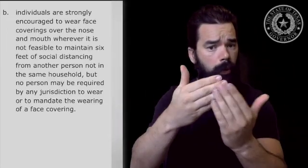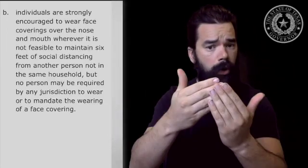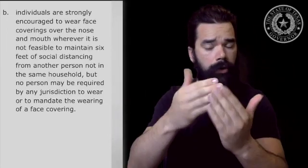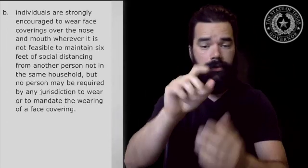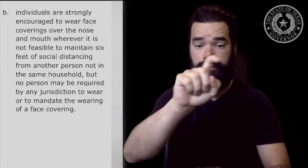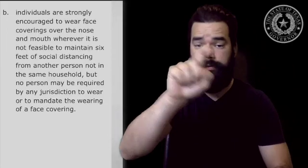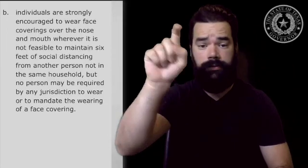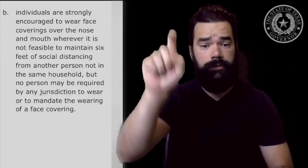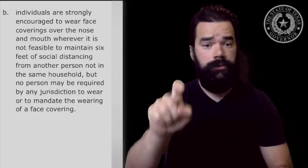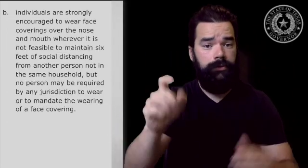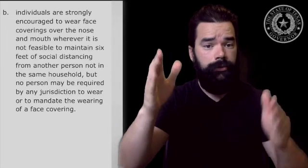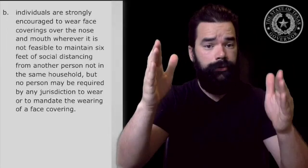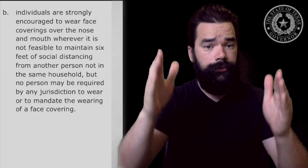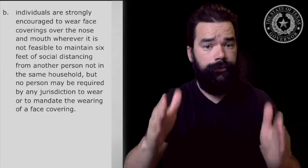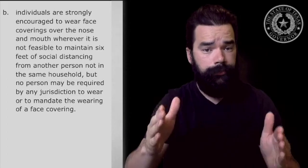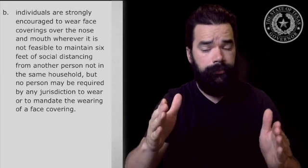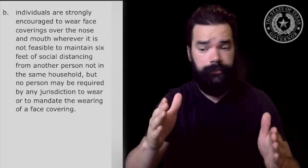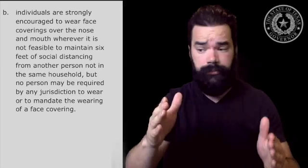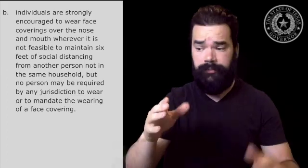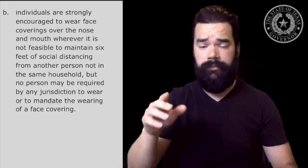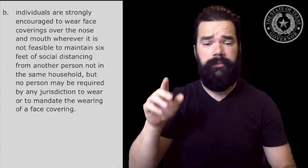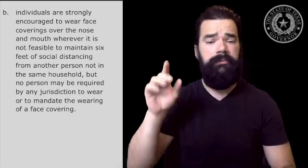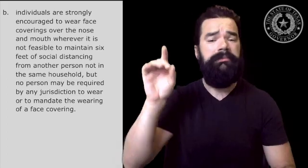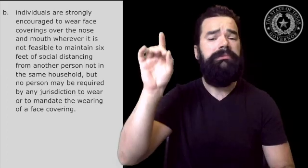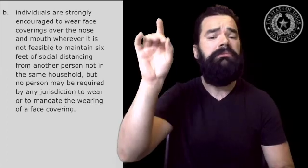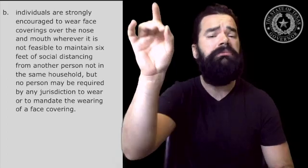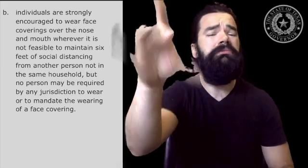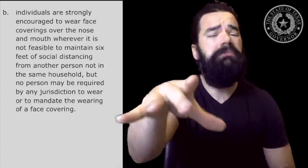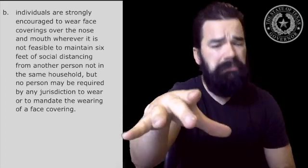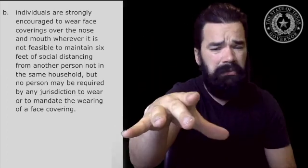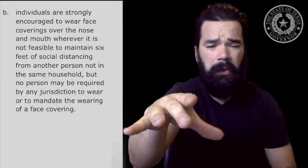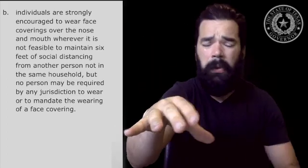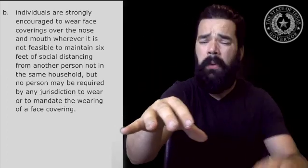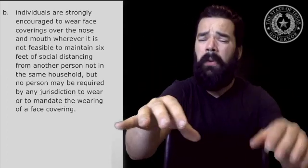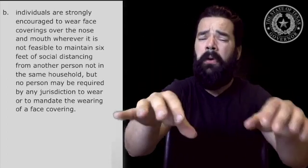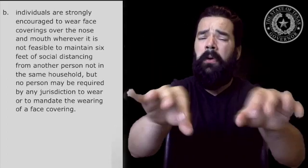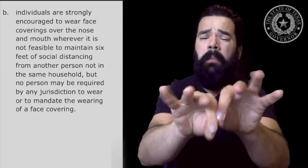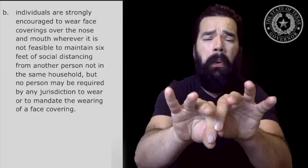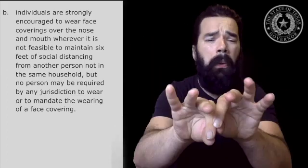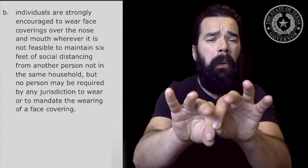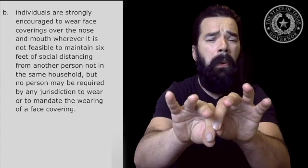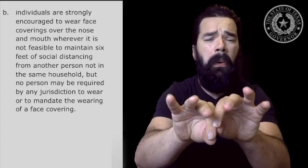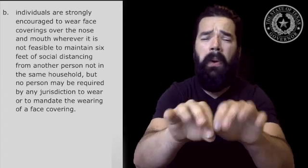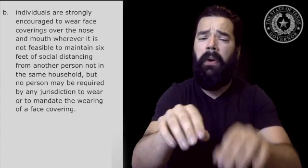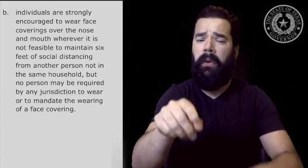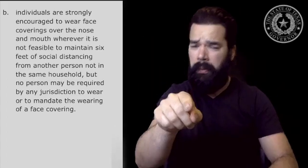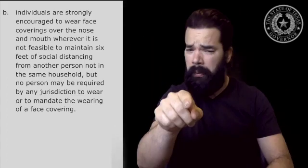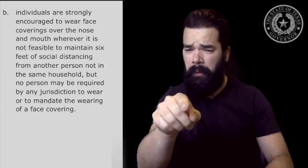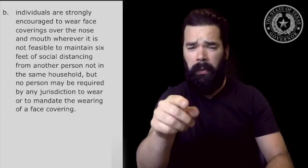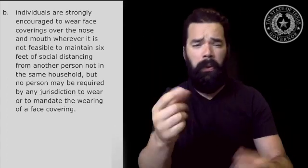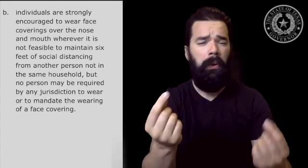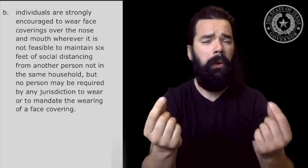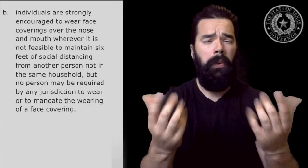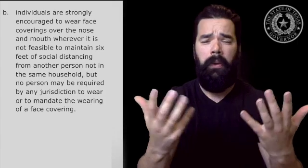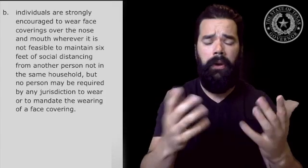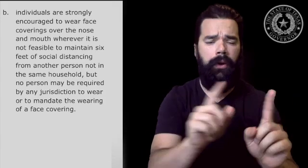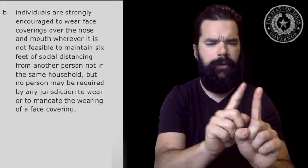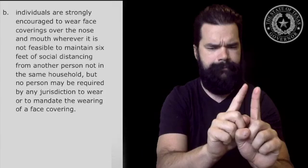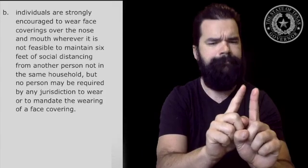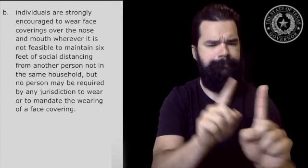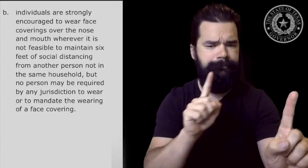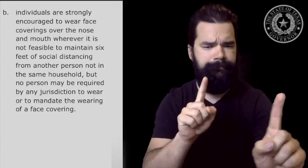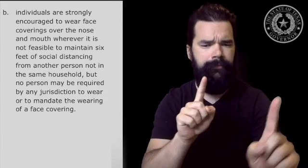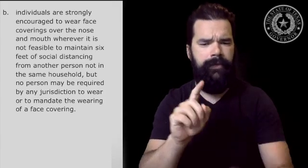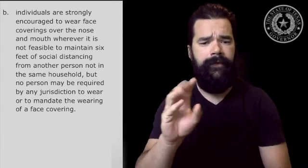B. Individuals are strongly encouraged to wear face coverings over the nose and mouth wherever it is not feasible